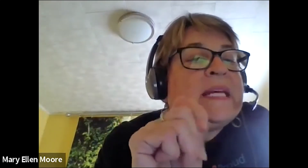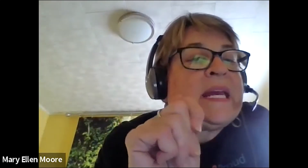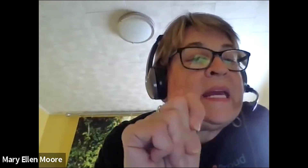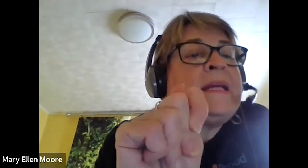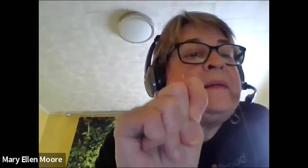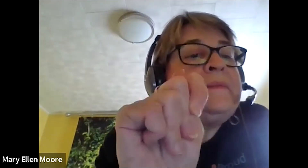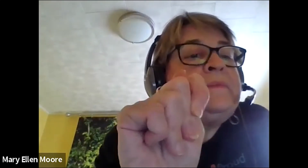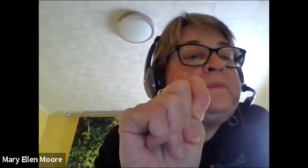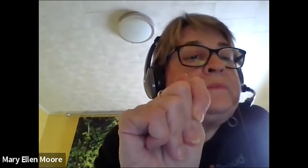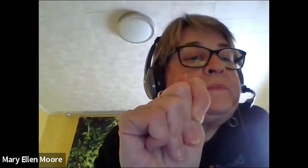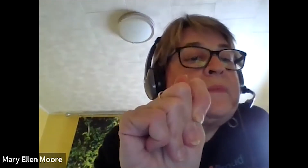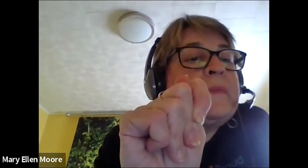T?